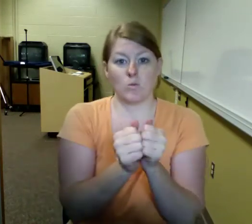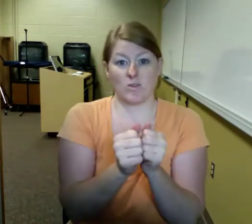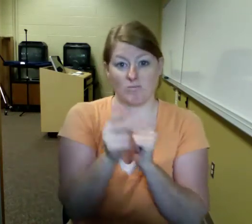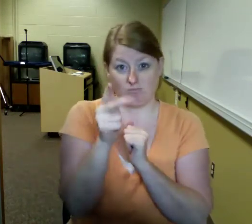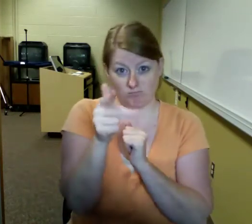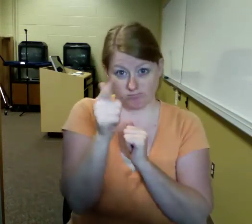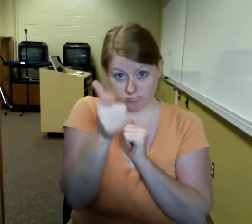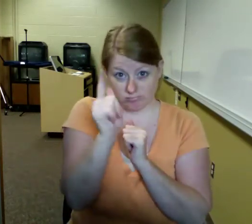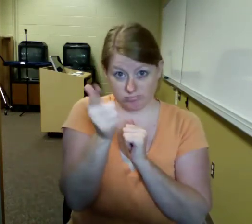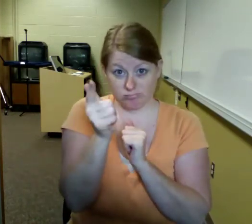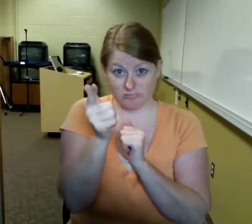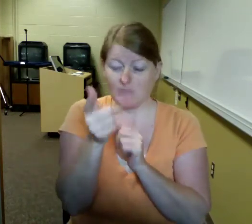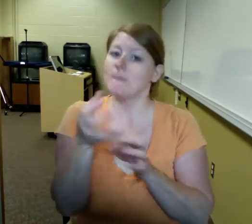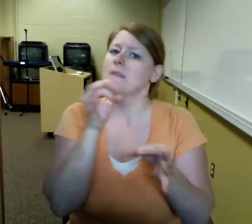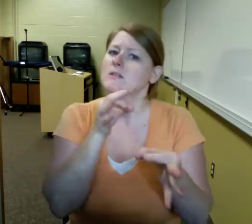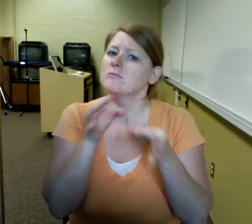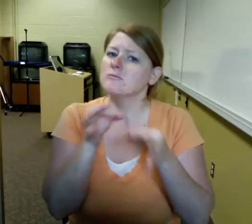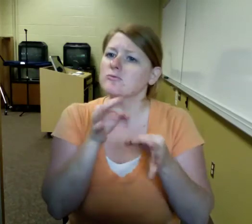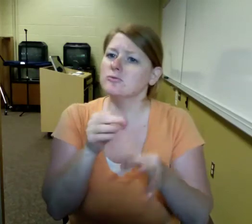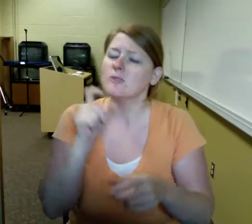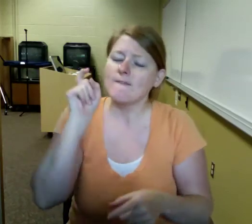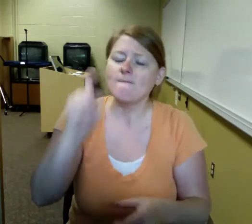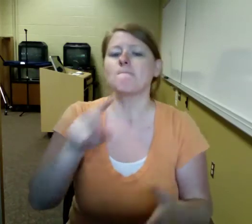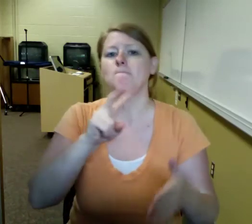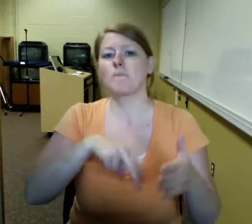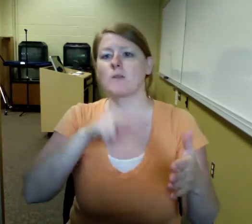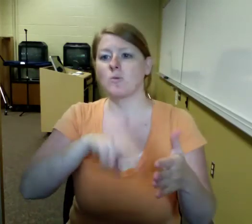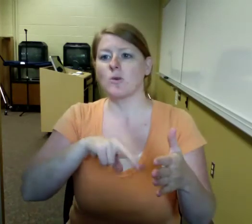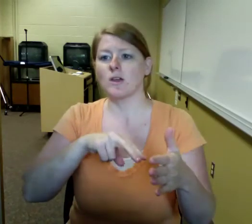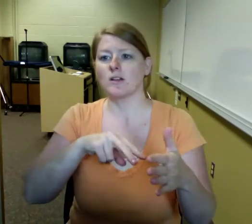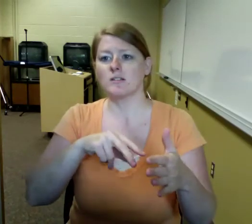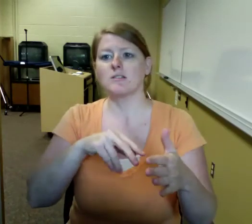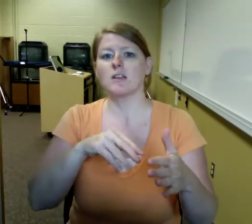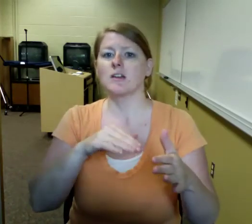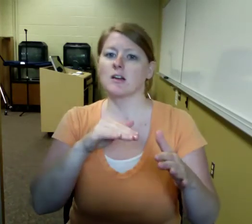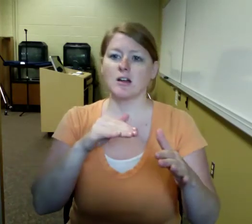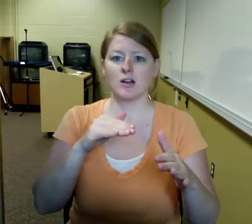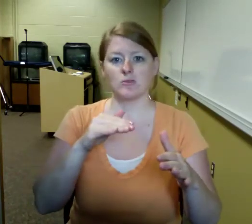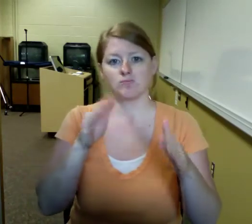be read because they are standardized and must include very specific information.